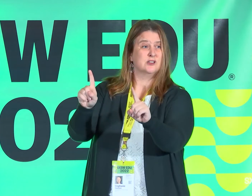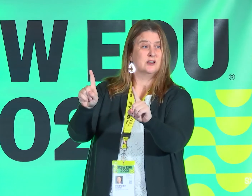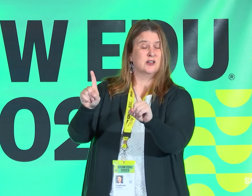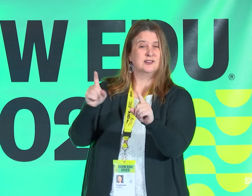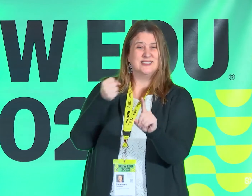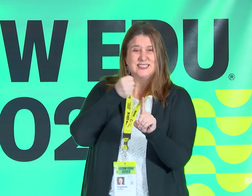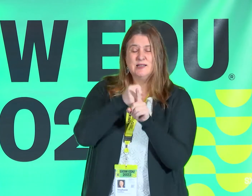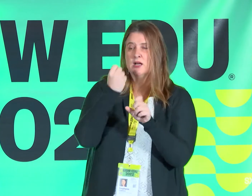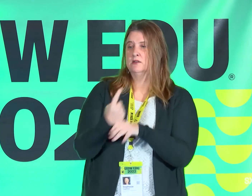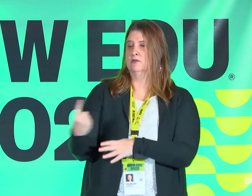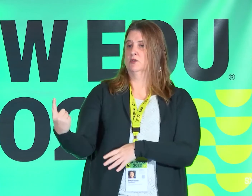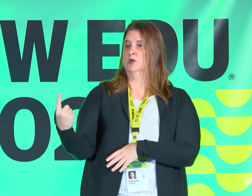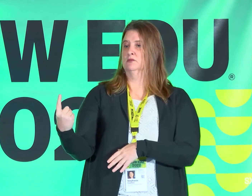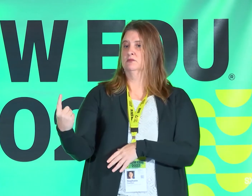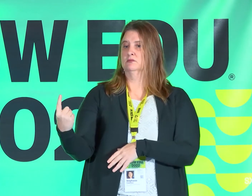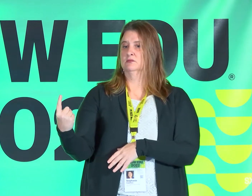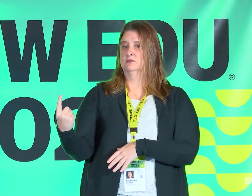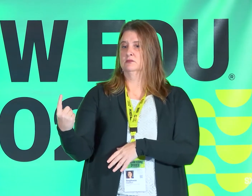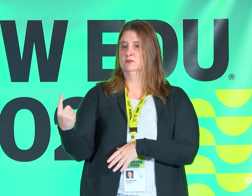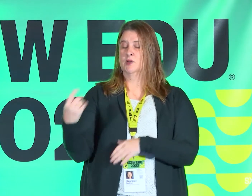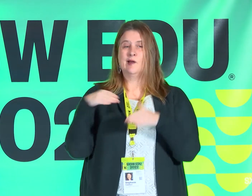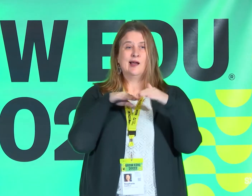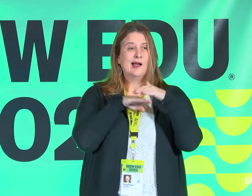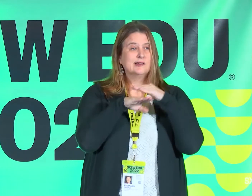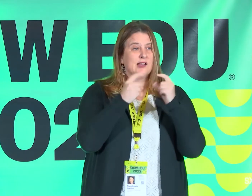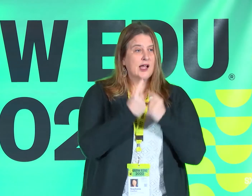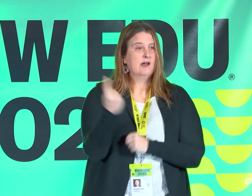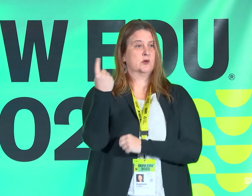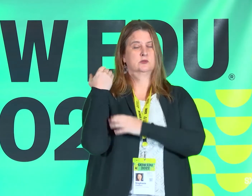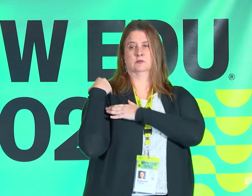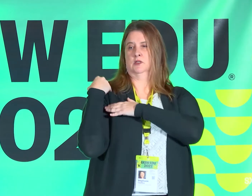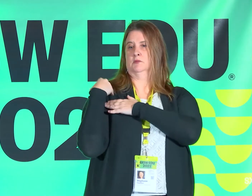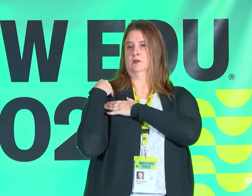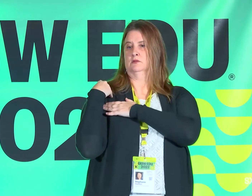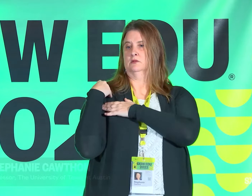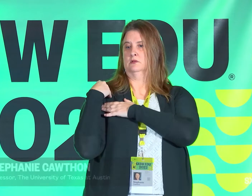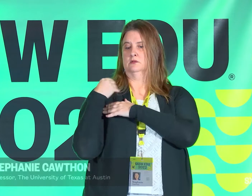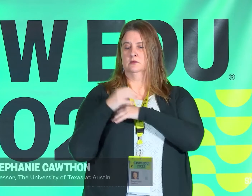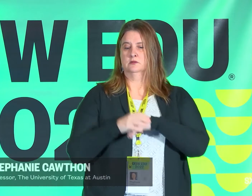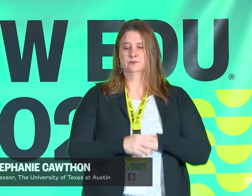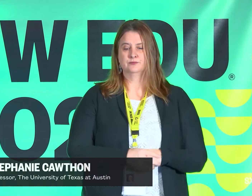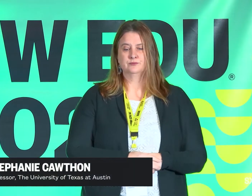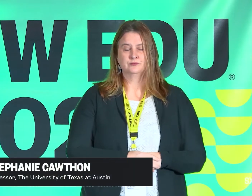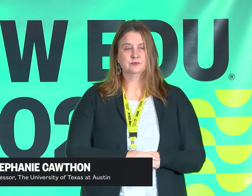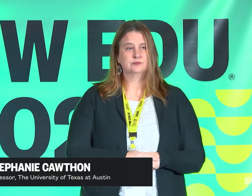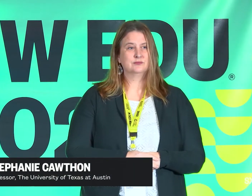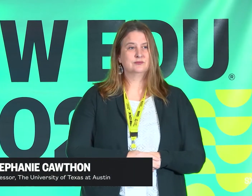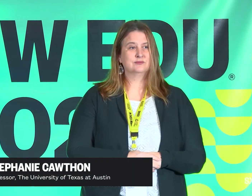achieving their highest potential, that impacts every one of us. And access is everyone's